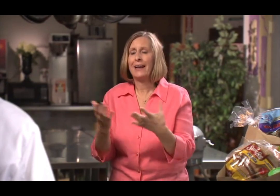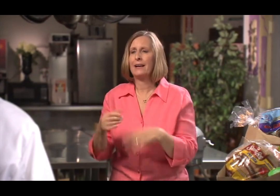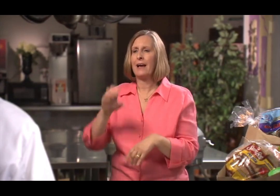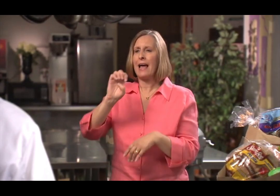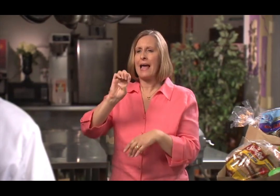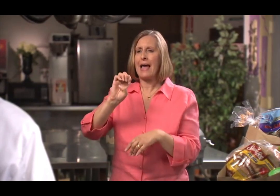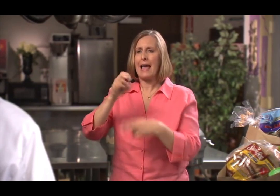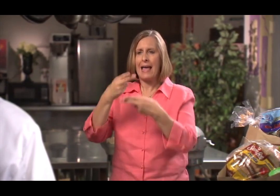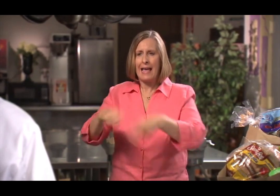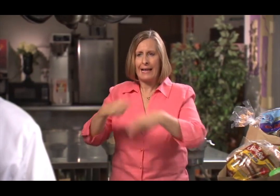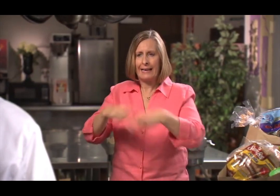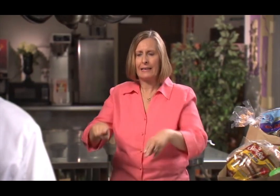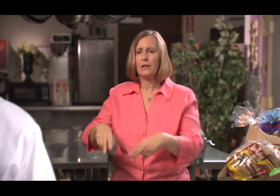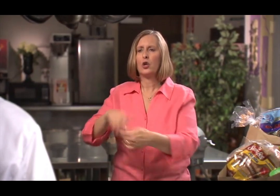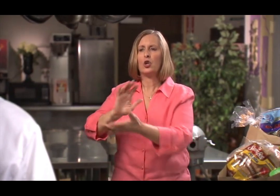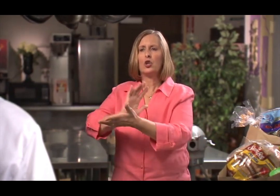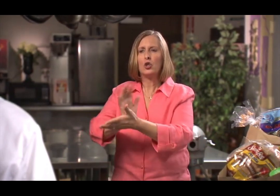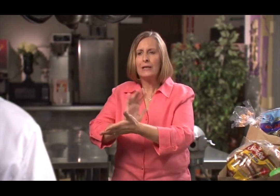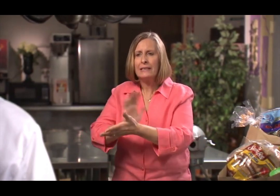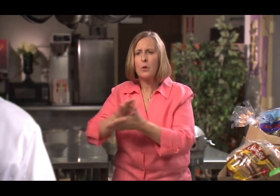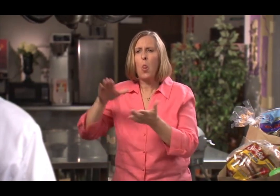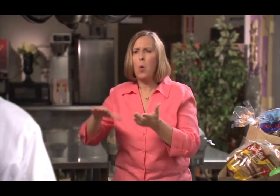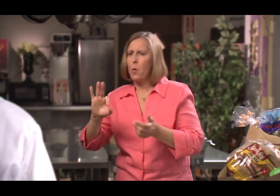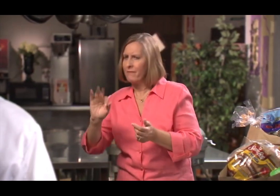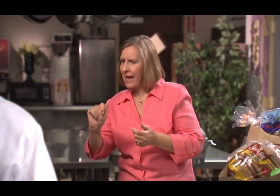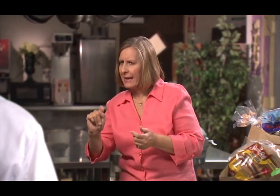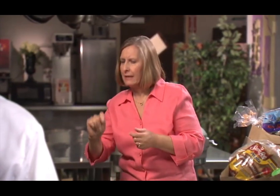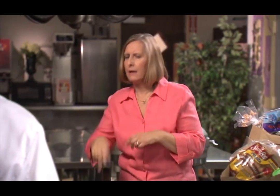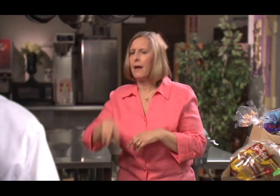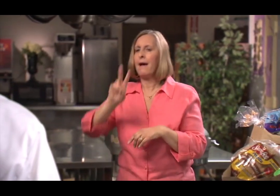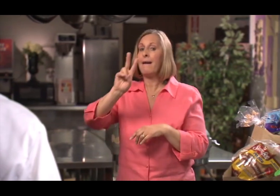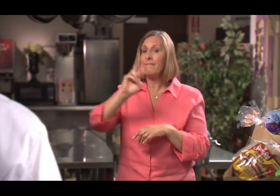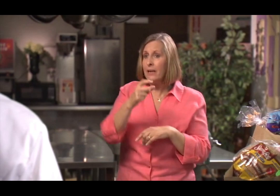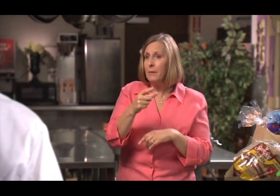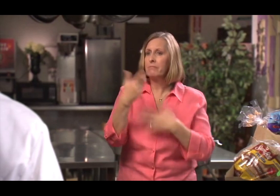quiche is a mixture of eggs, low-fat cheeses, and vegetables that is baked.